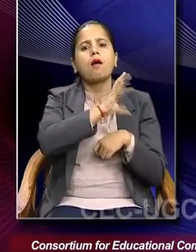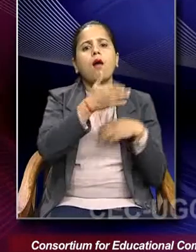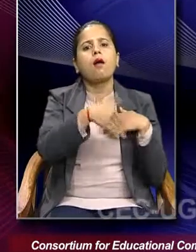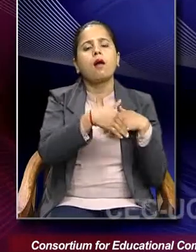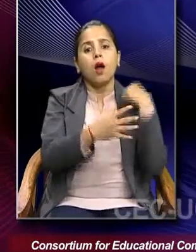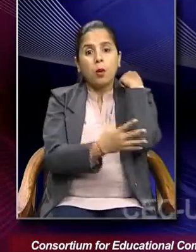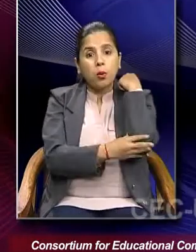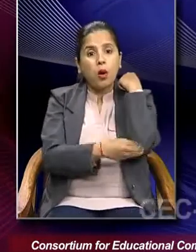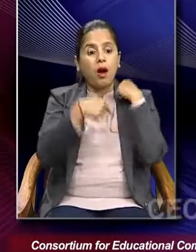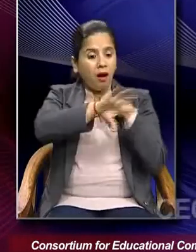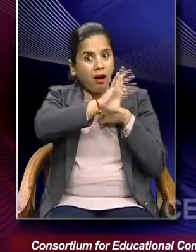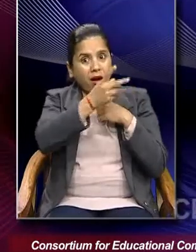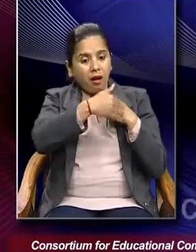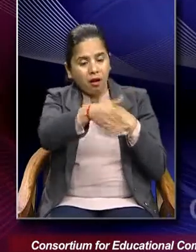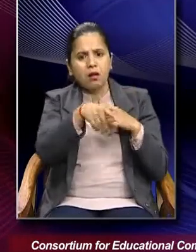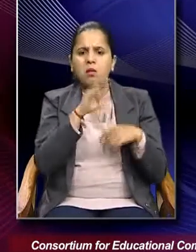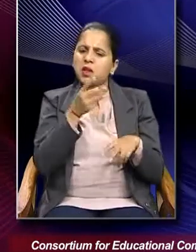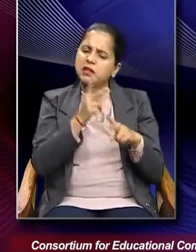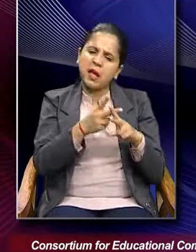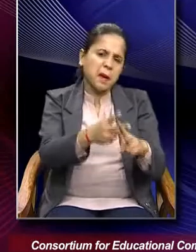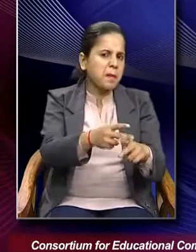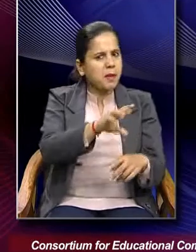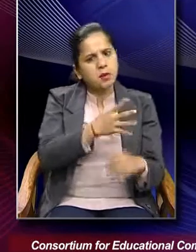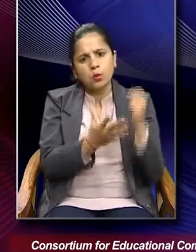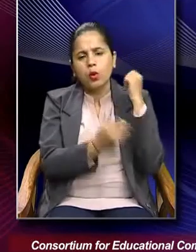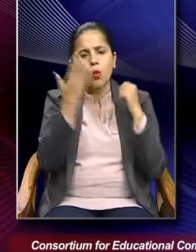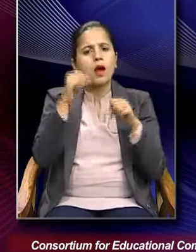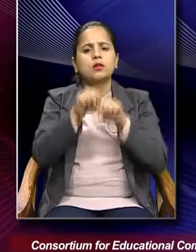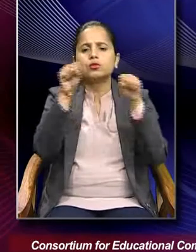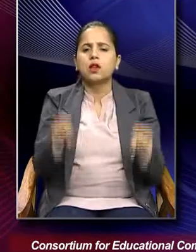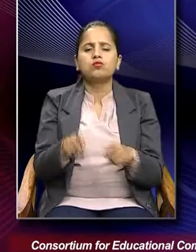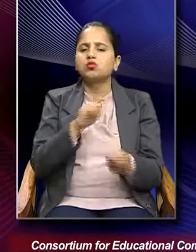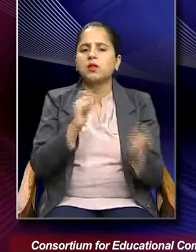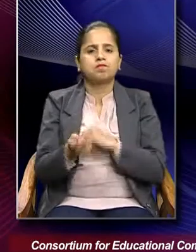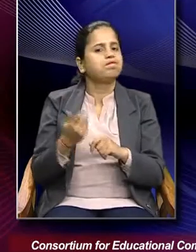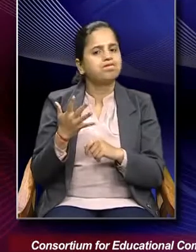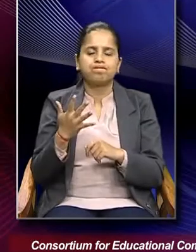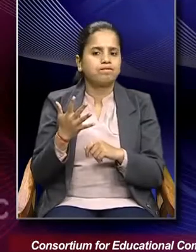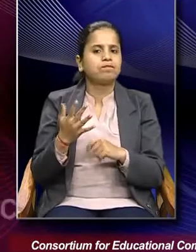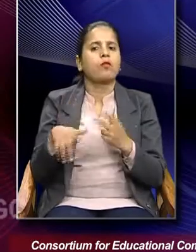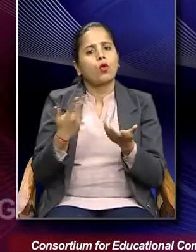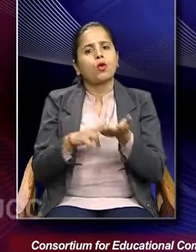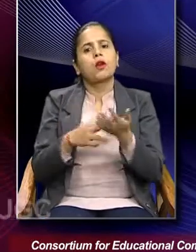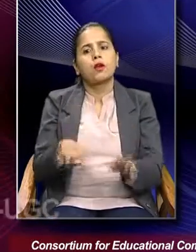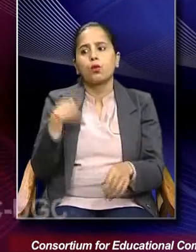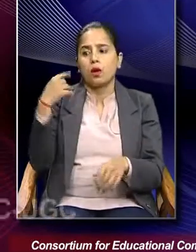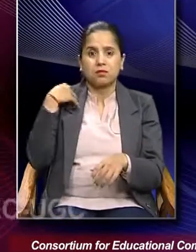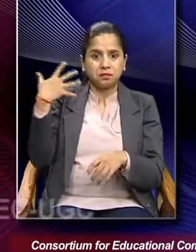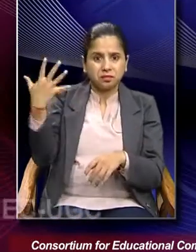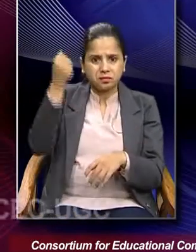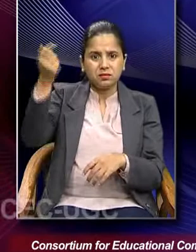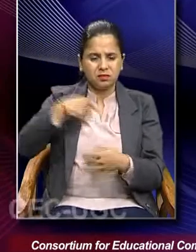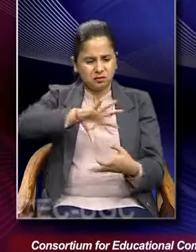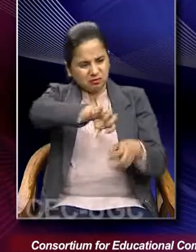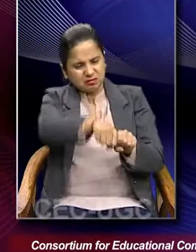poorer countries are likely to remain poor because the structure is not going to change or the nature of capitalist exploitation is not